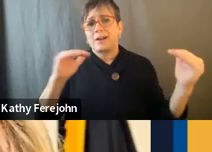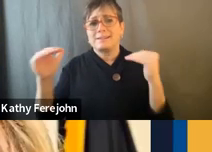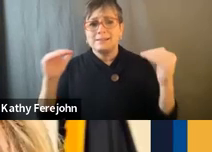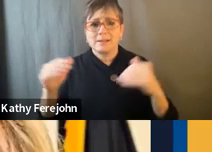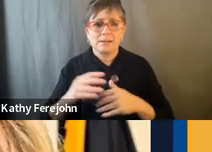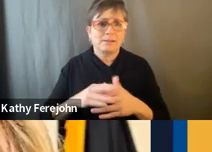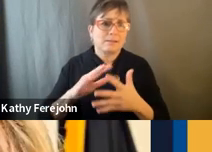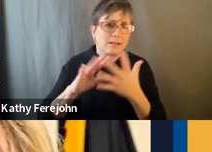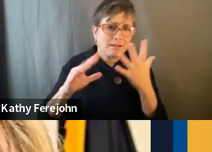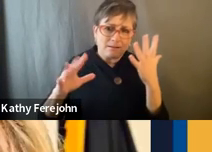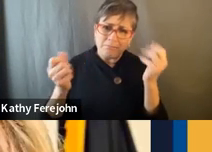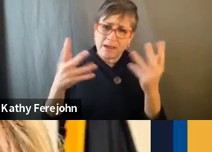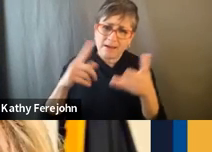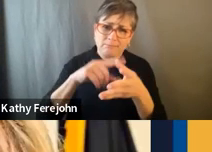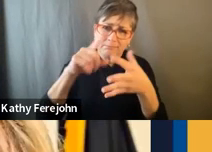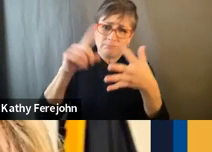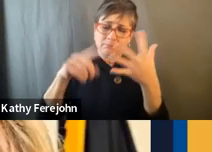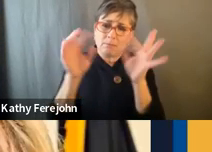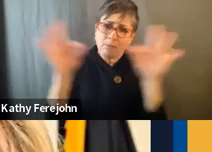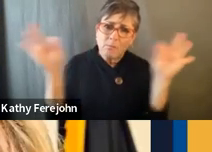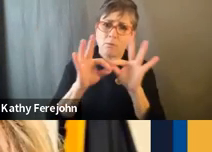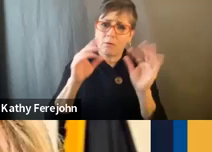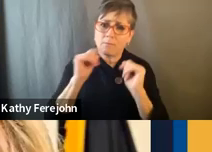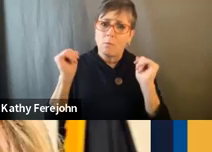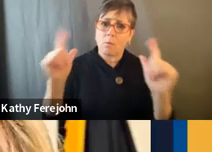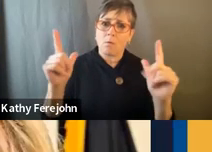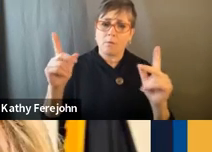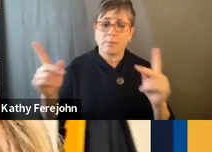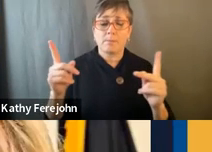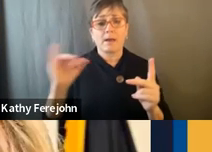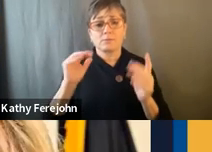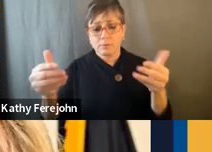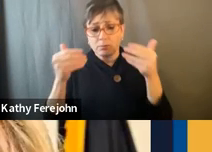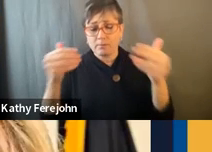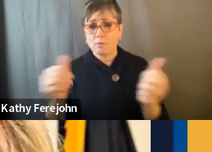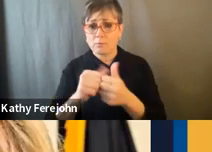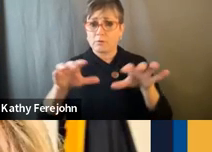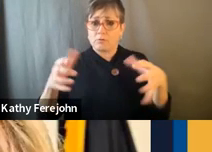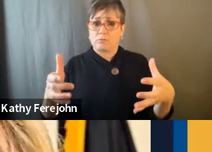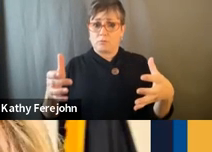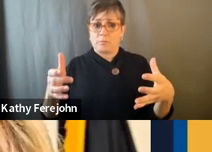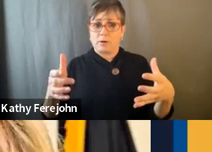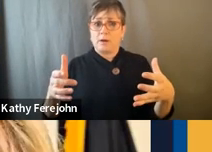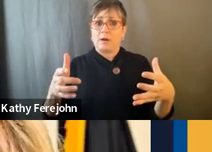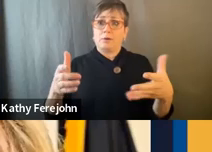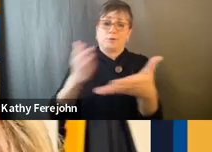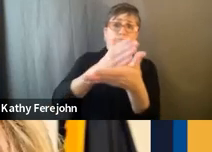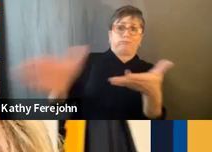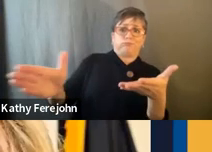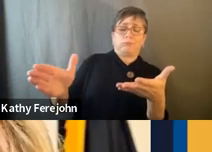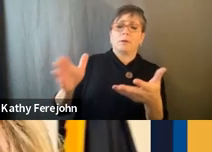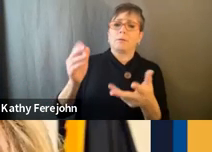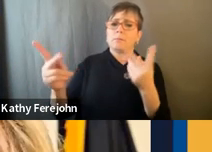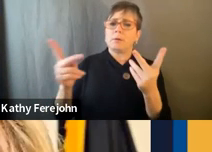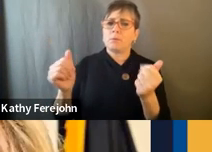importance. So as we move forward with this caucus, we cannot forget our folks who are there